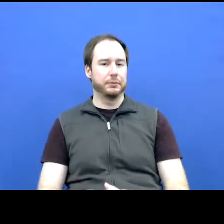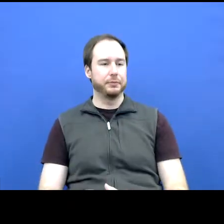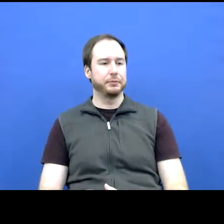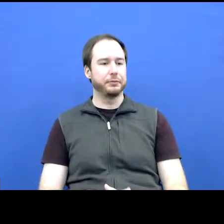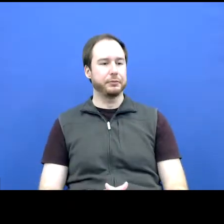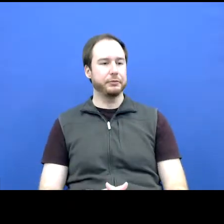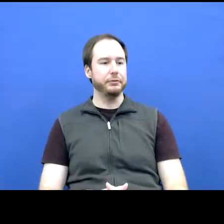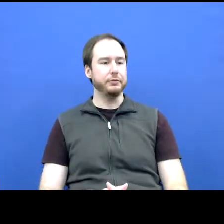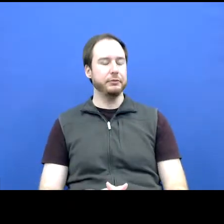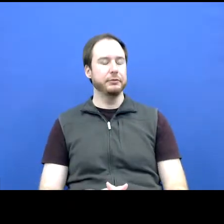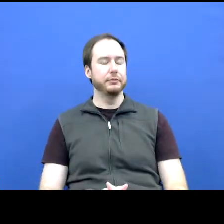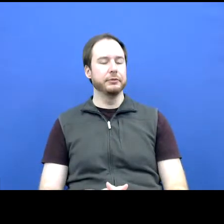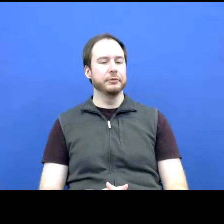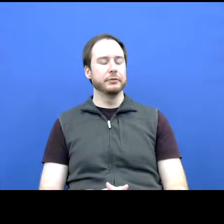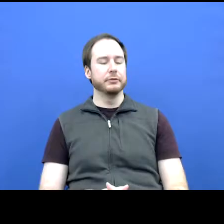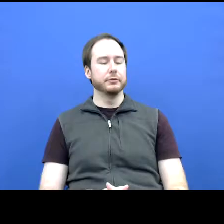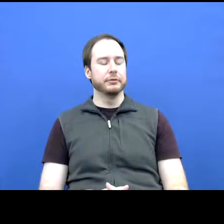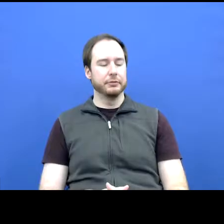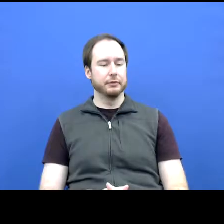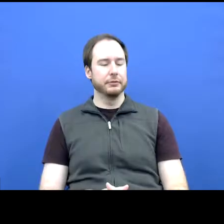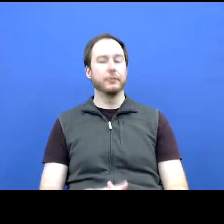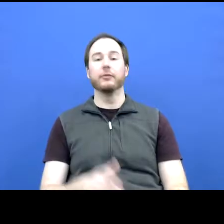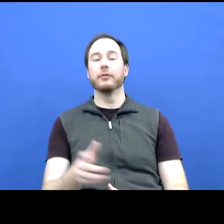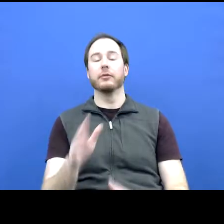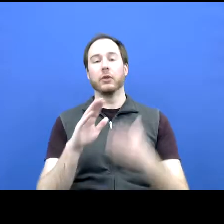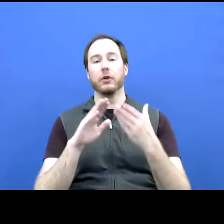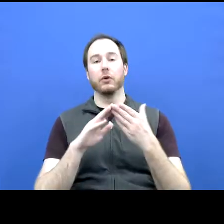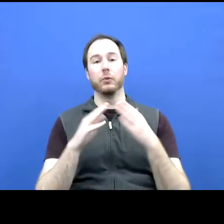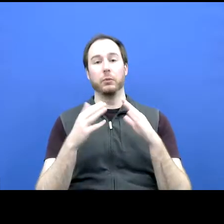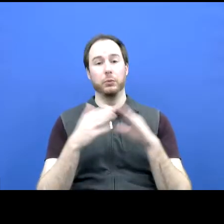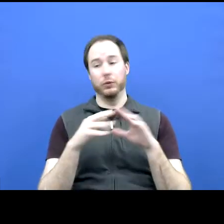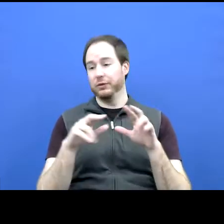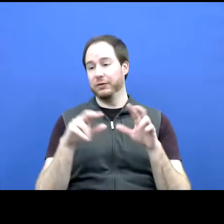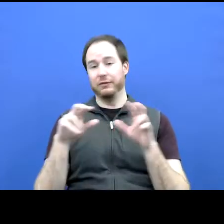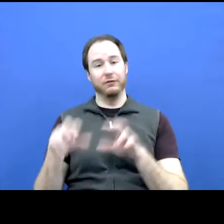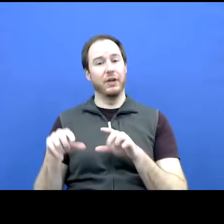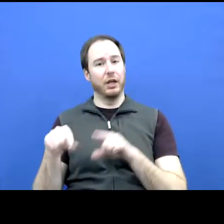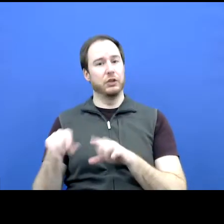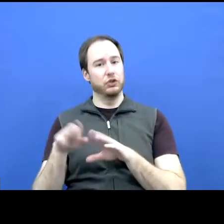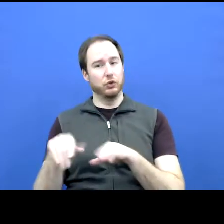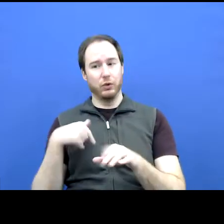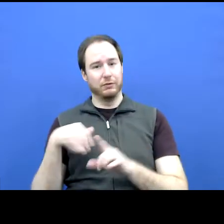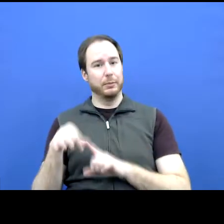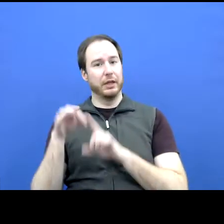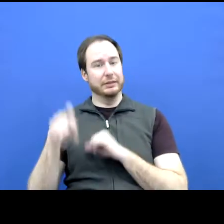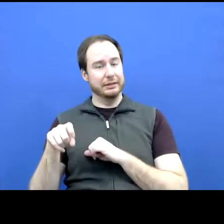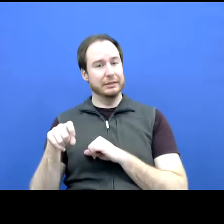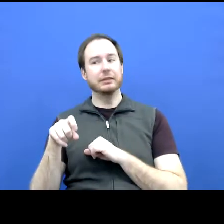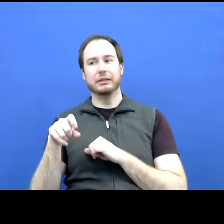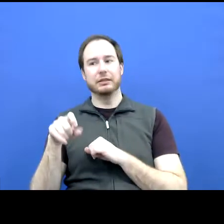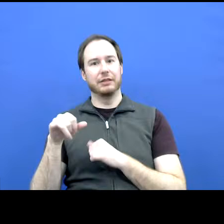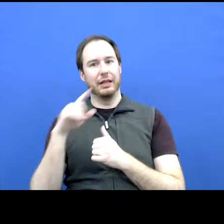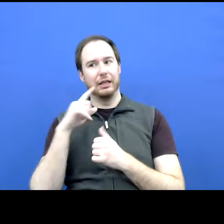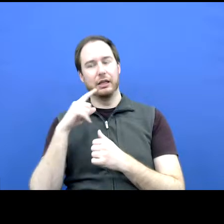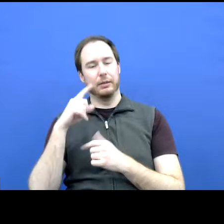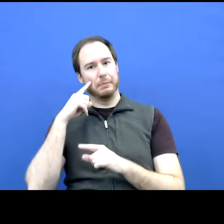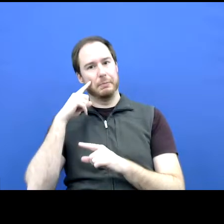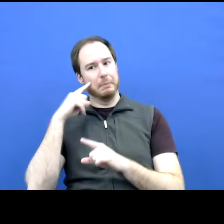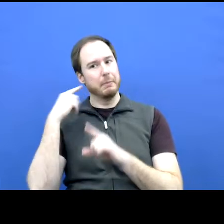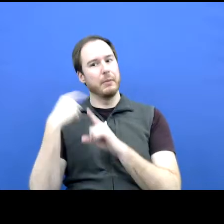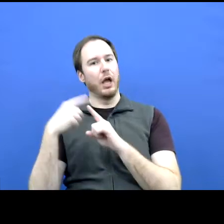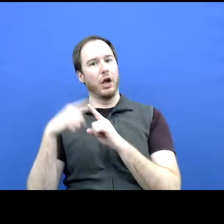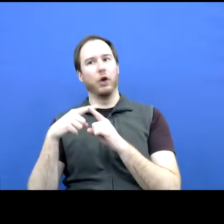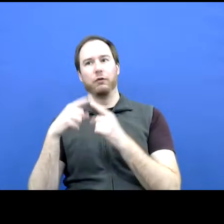When a community invests in children with special needs, it sends a very powerful message that everybody